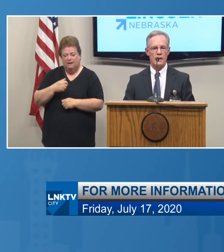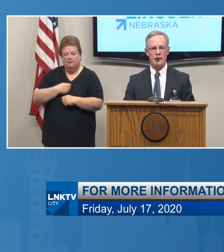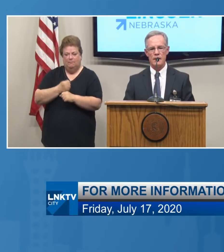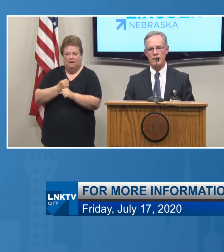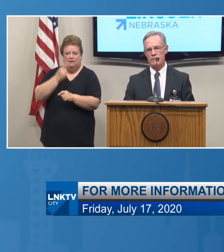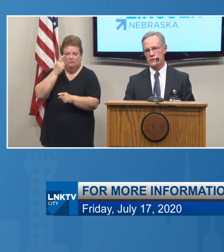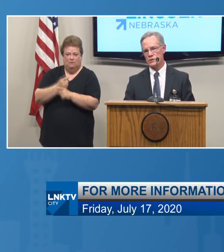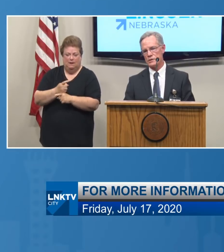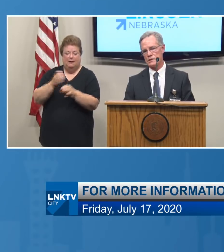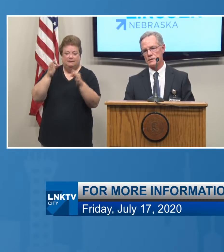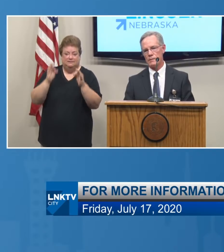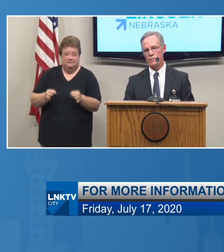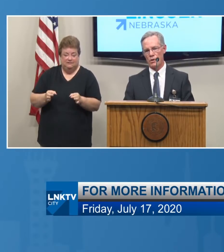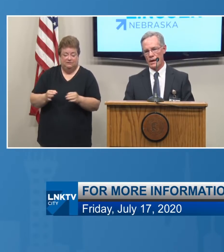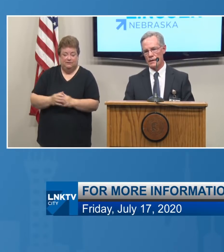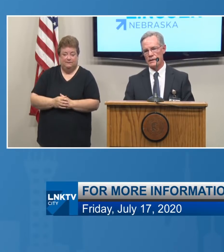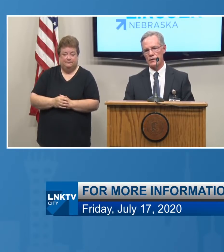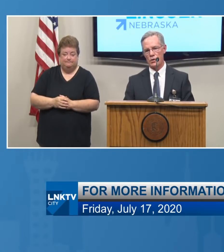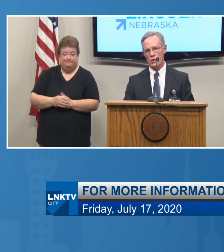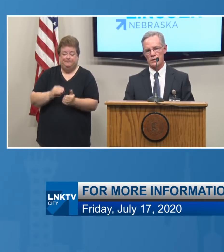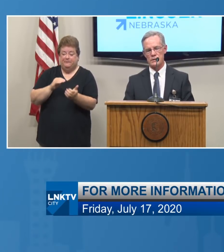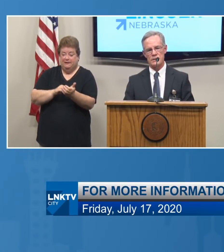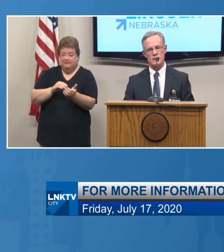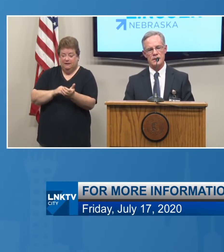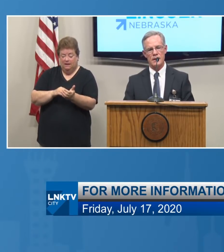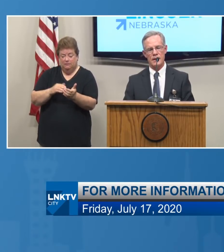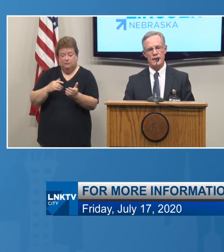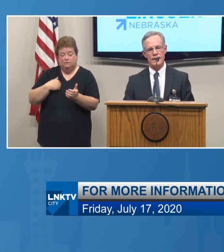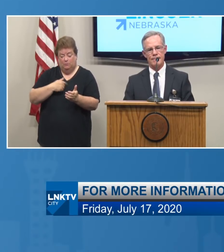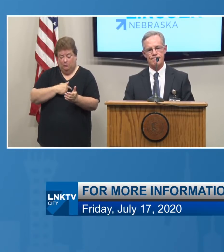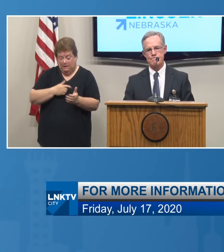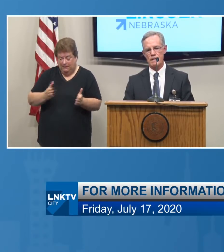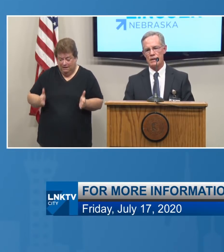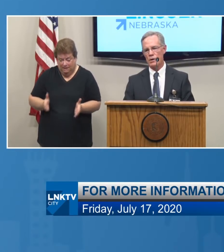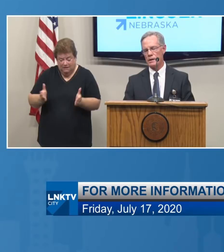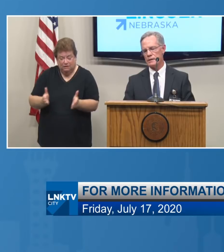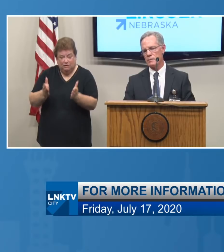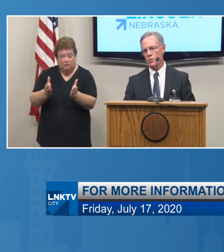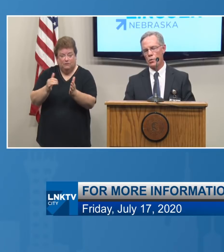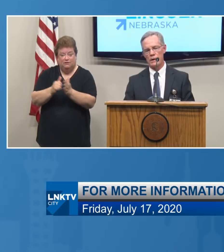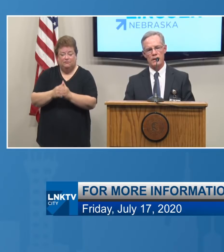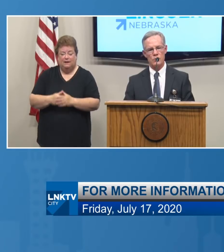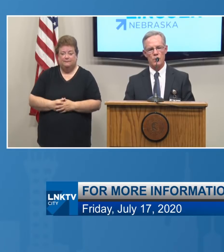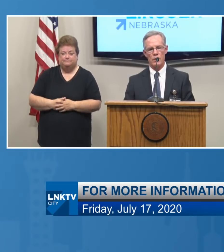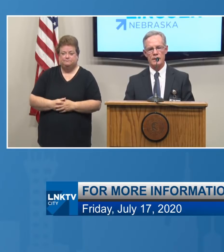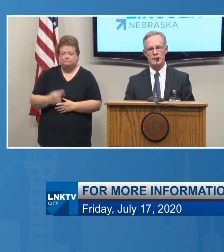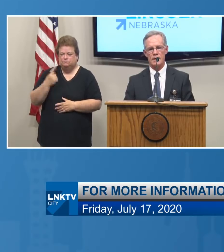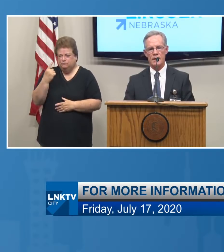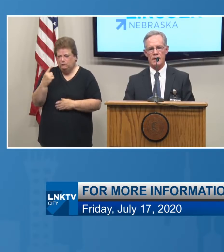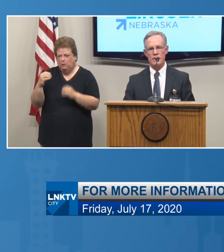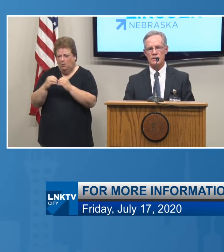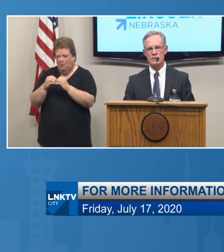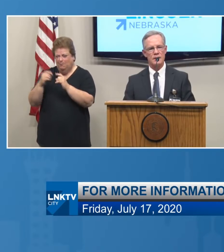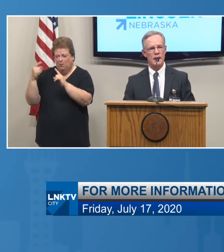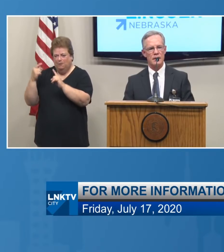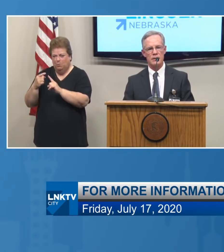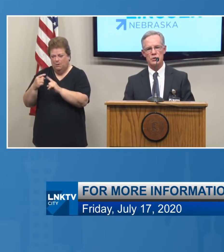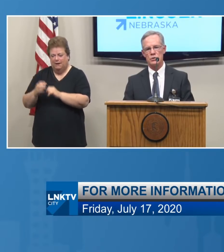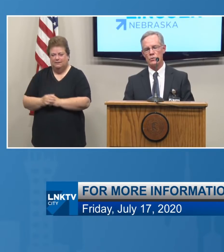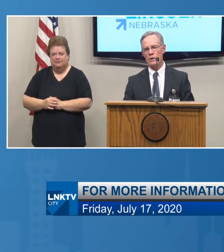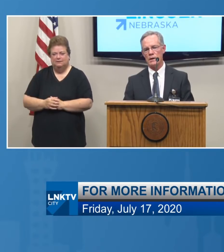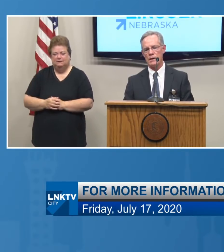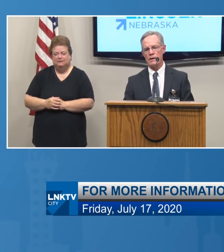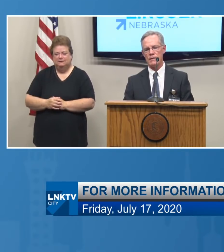decision. The physicians broadly encourage this. I'd like to make one other point. This is not